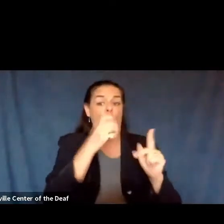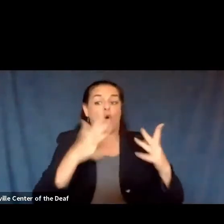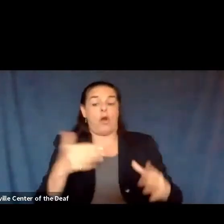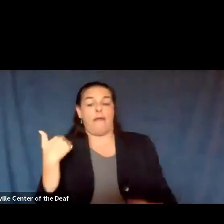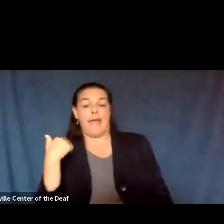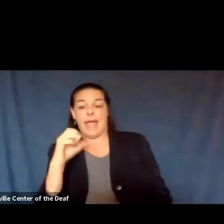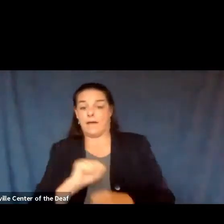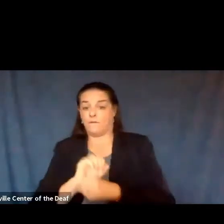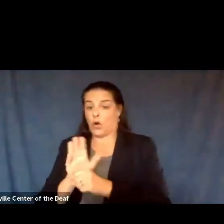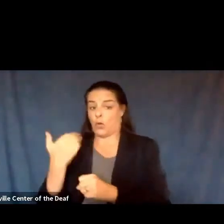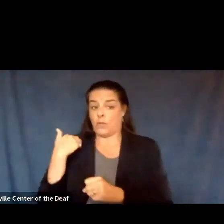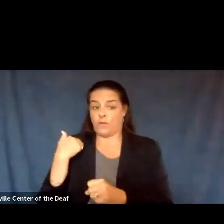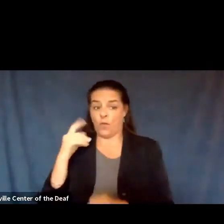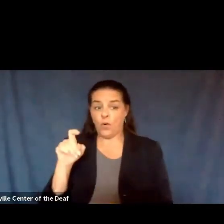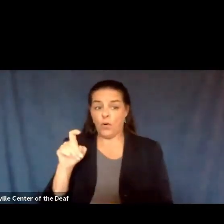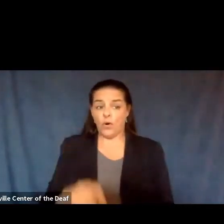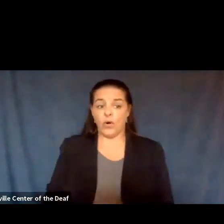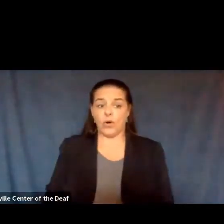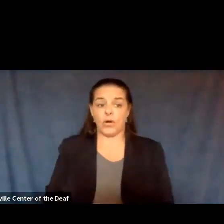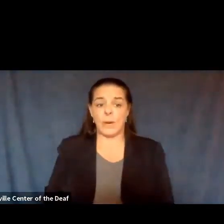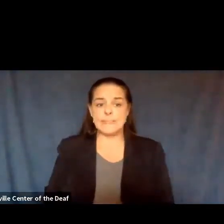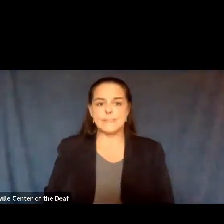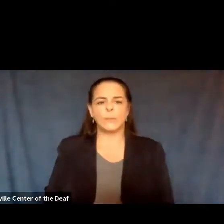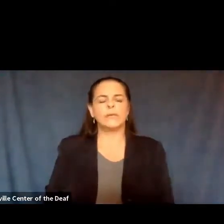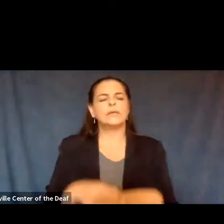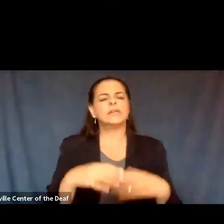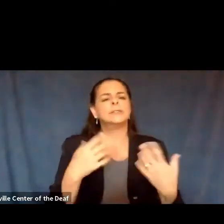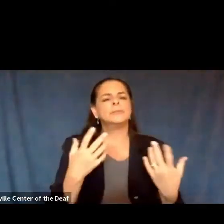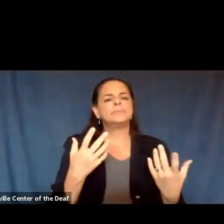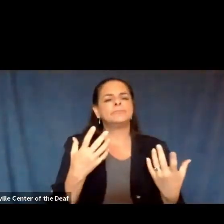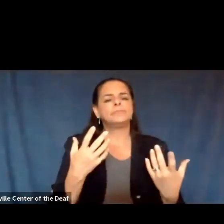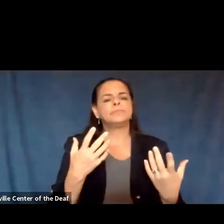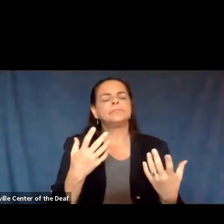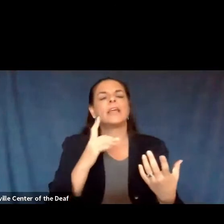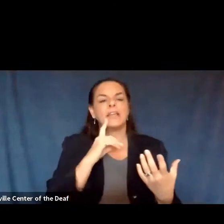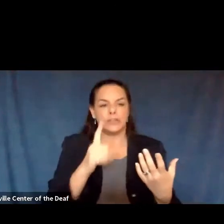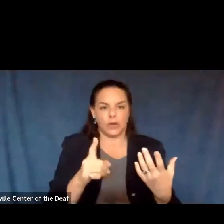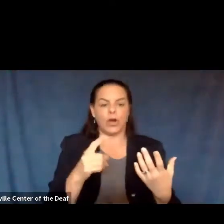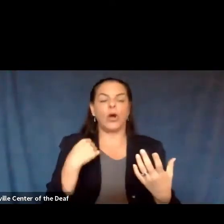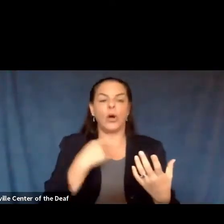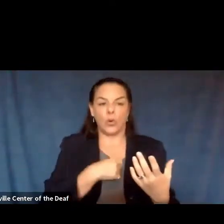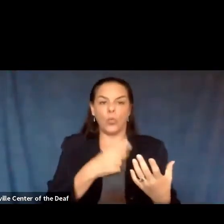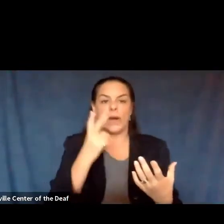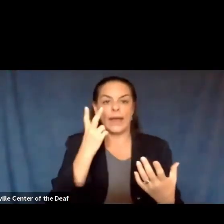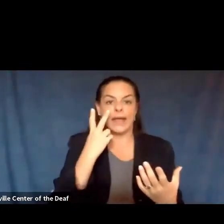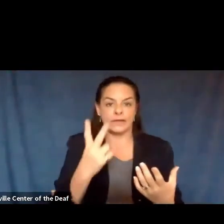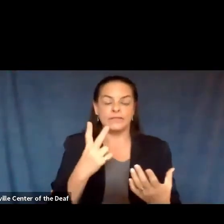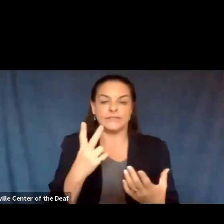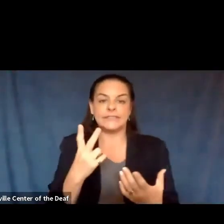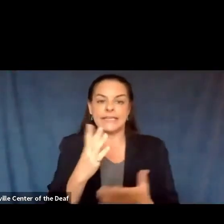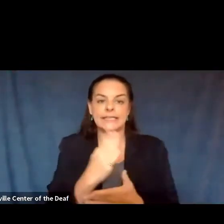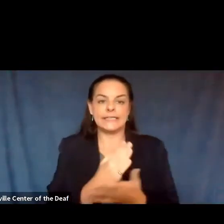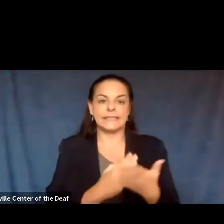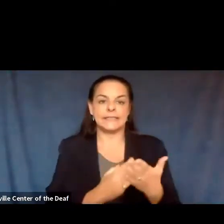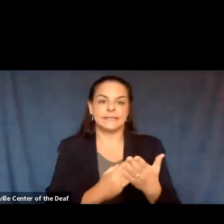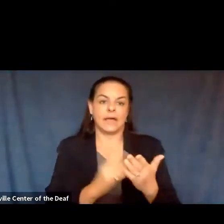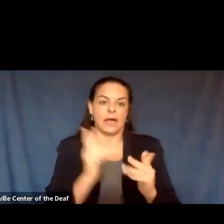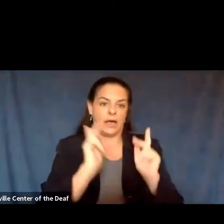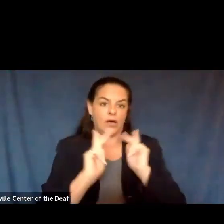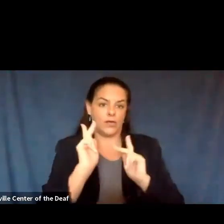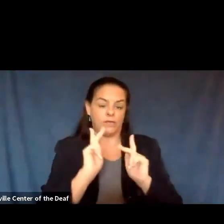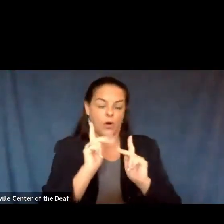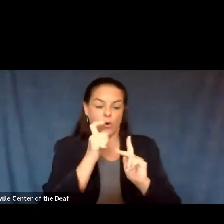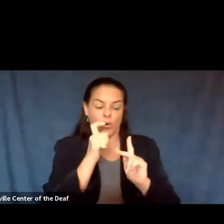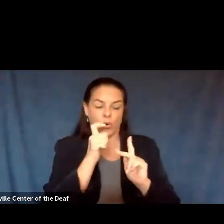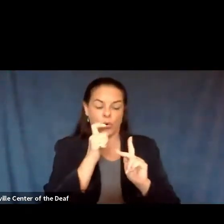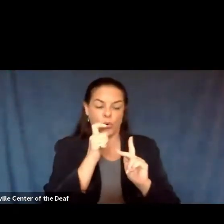been talking to the state more about that. We have seen some folks that